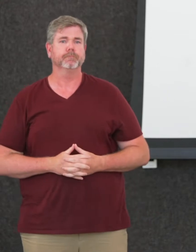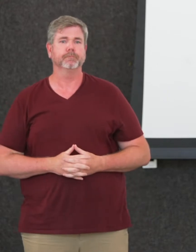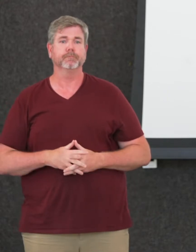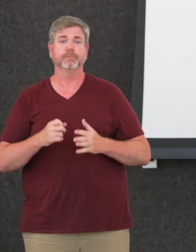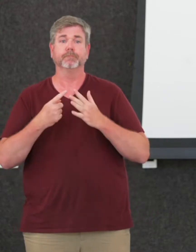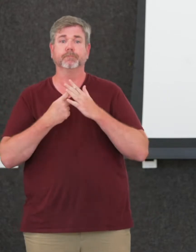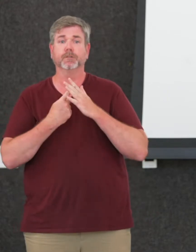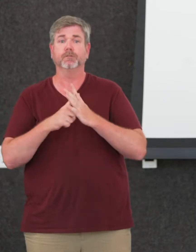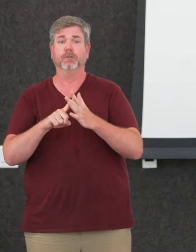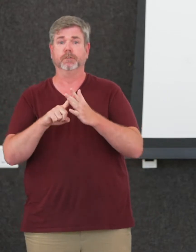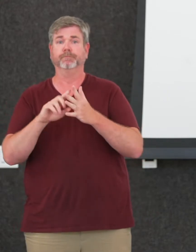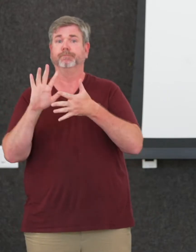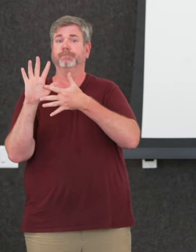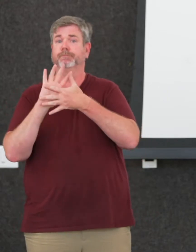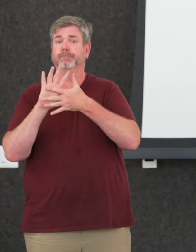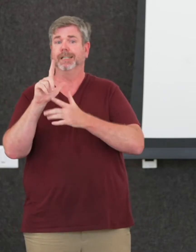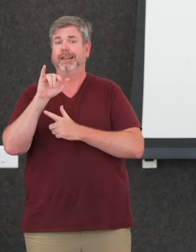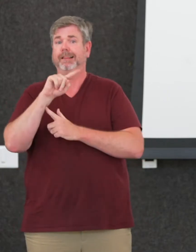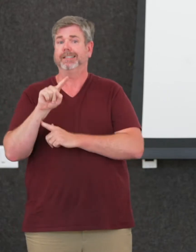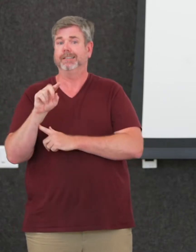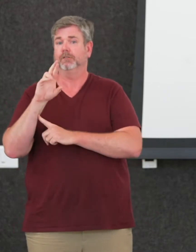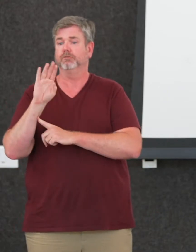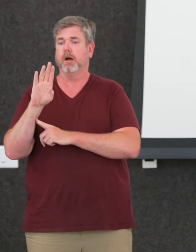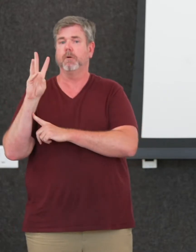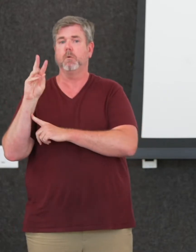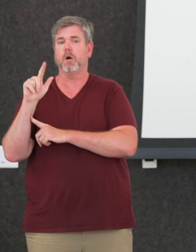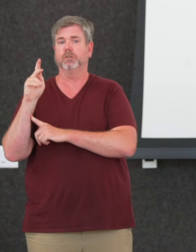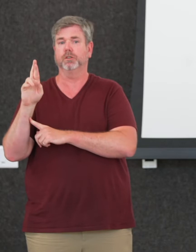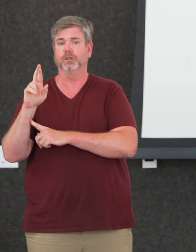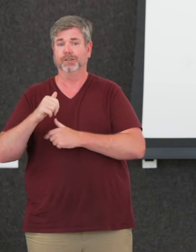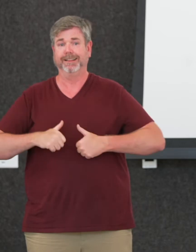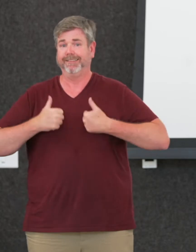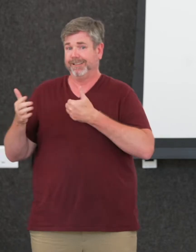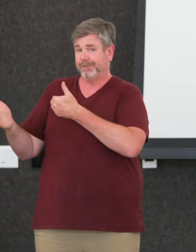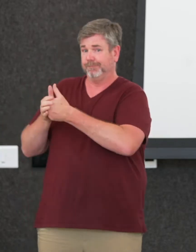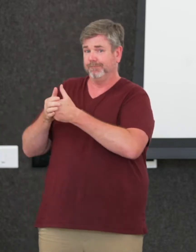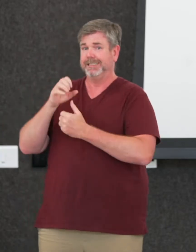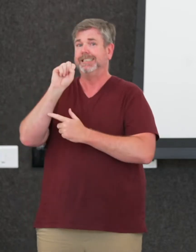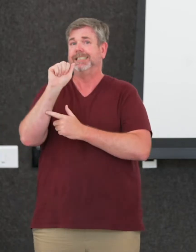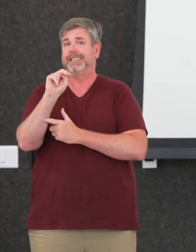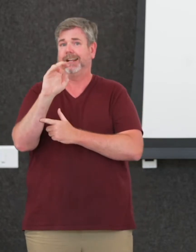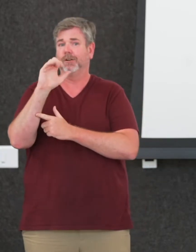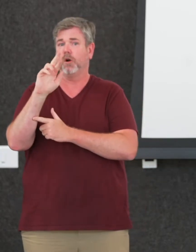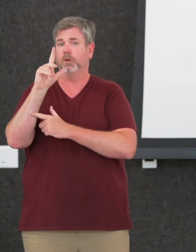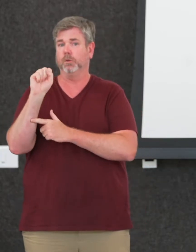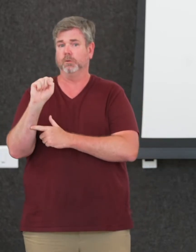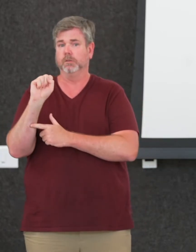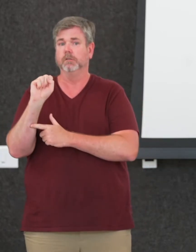Liz and Rob Walker, who live right up the road in San Carlos. And this was a message they developed for other